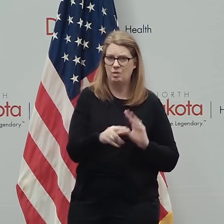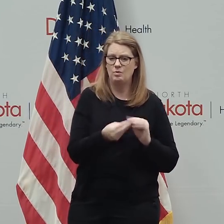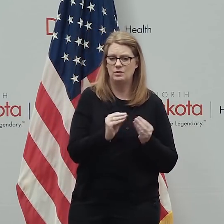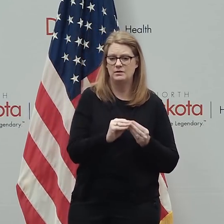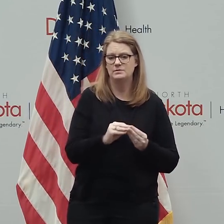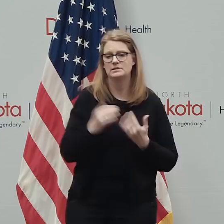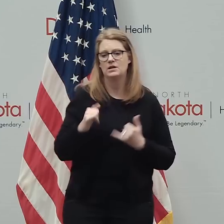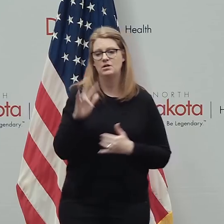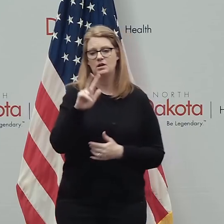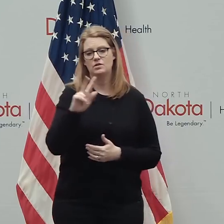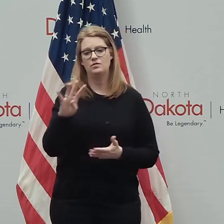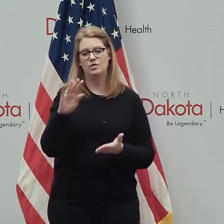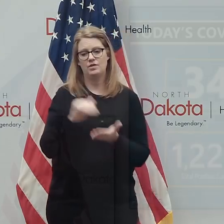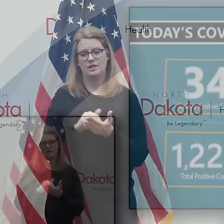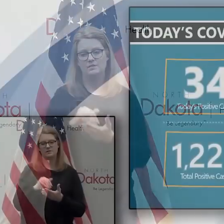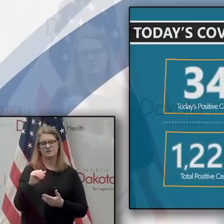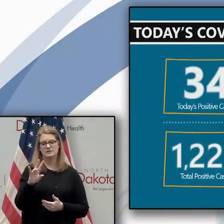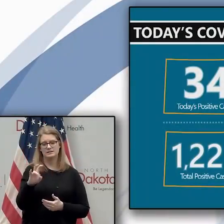conducted